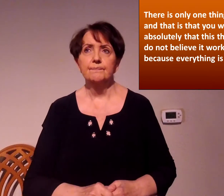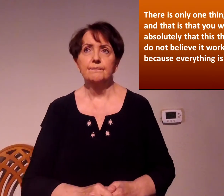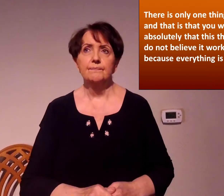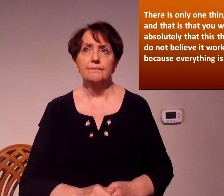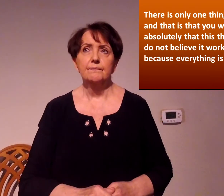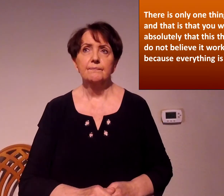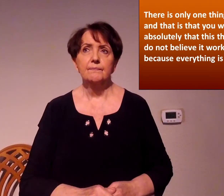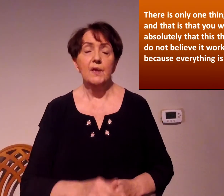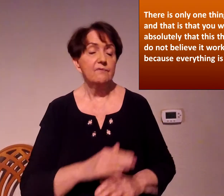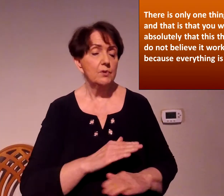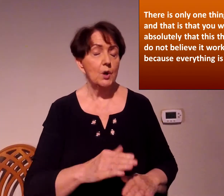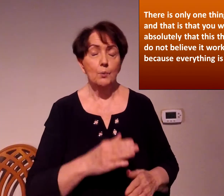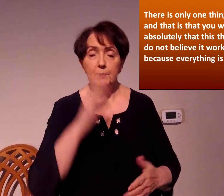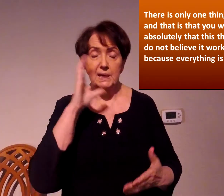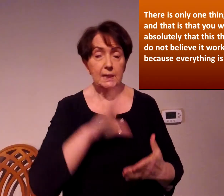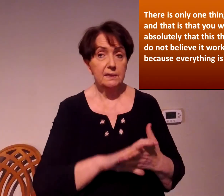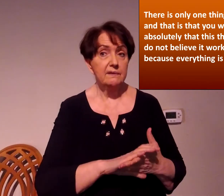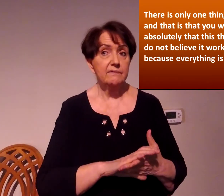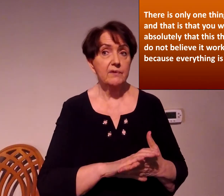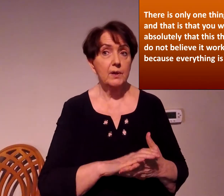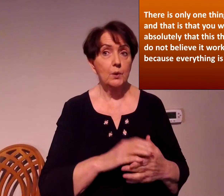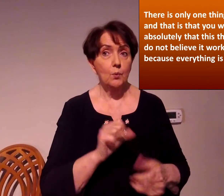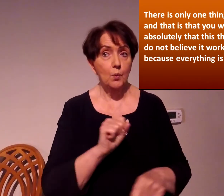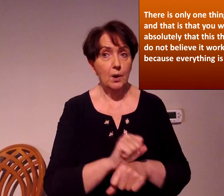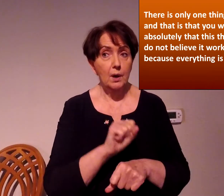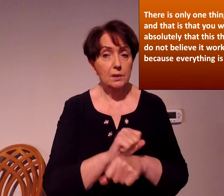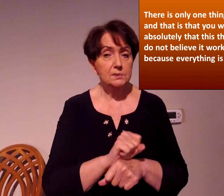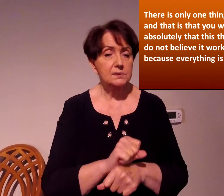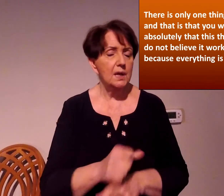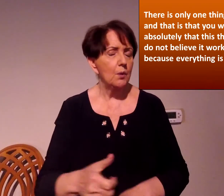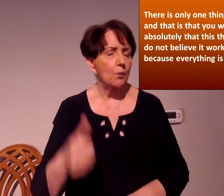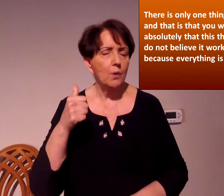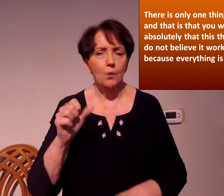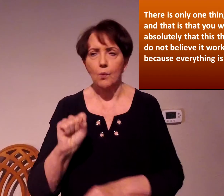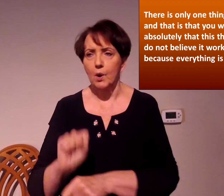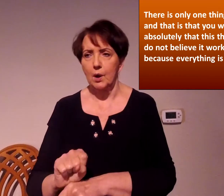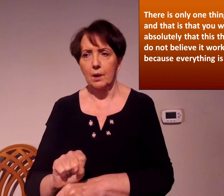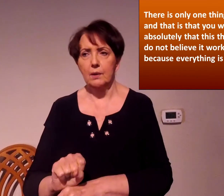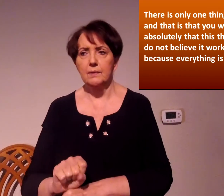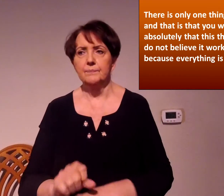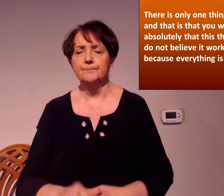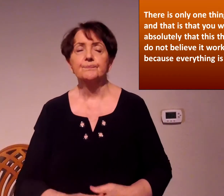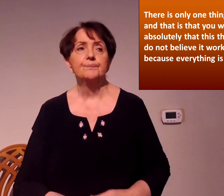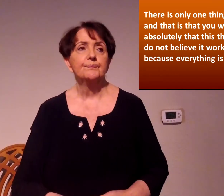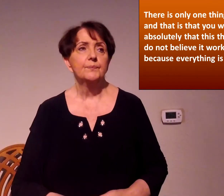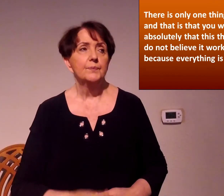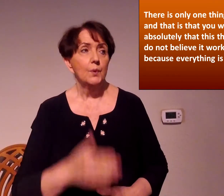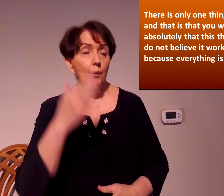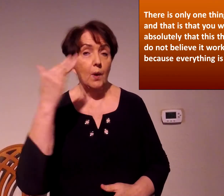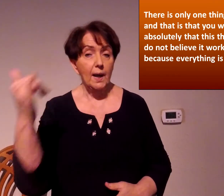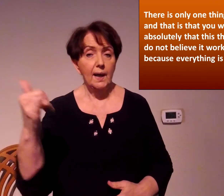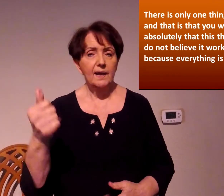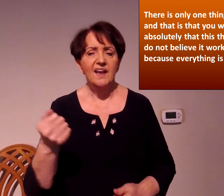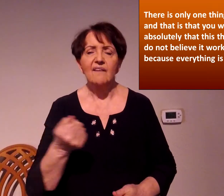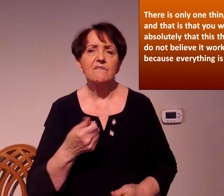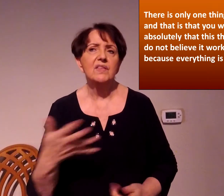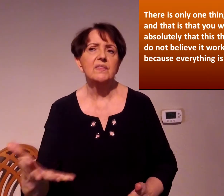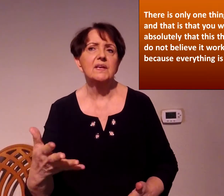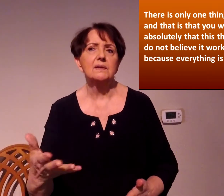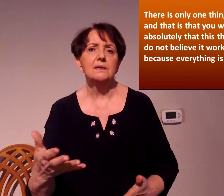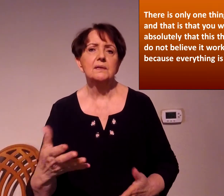If you do not believe it works, it will not work, because everything is